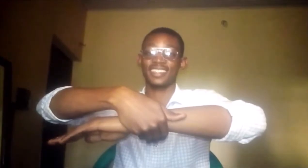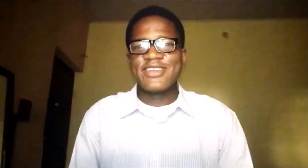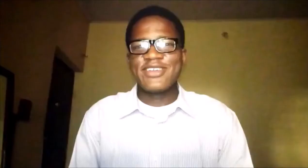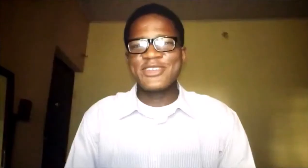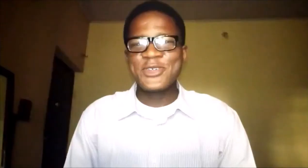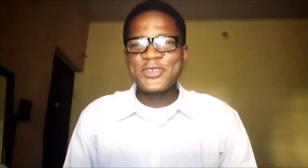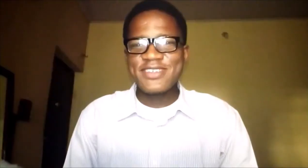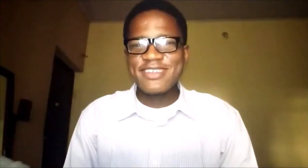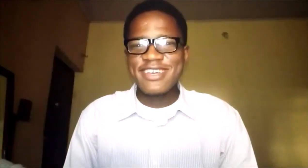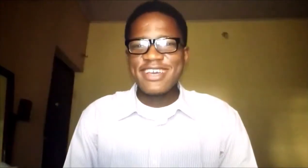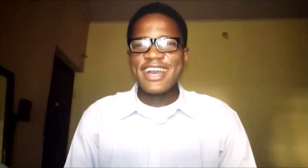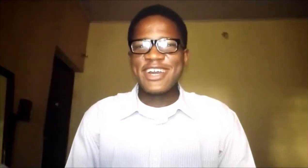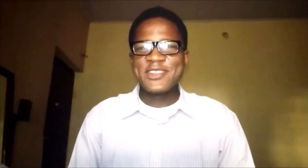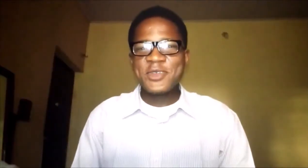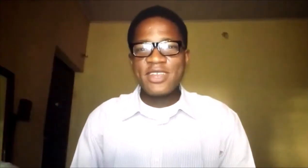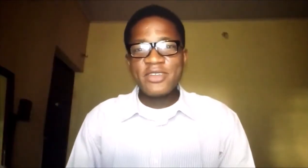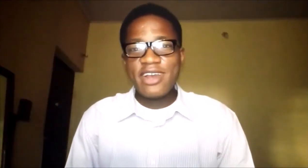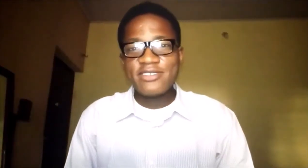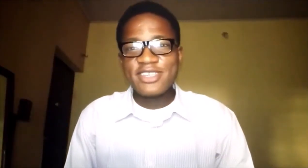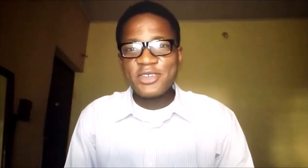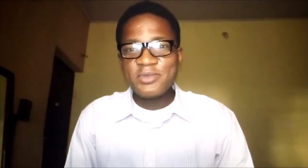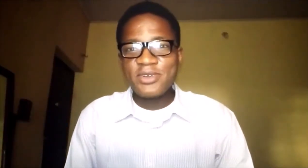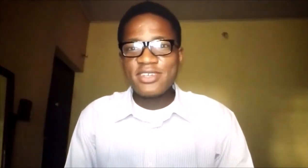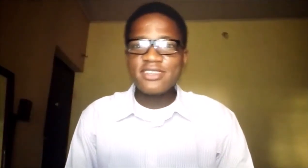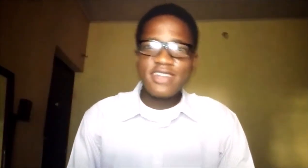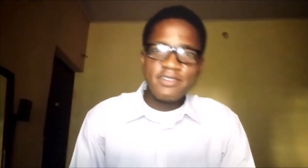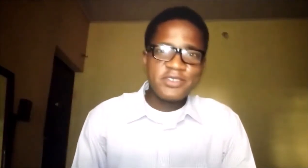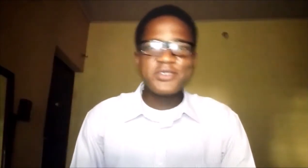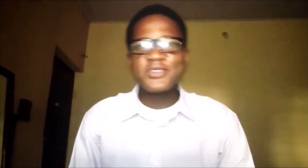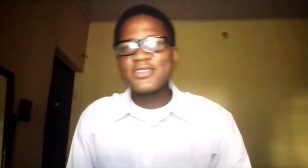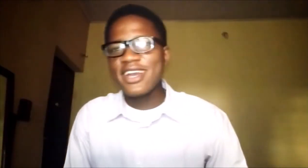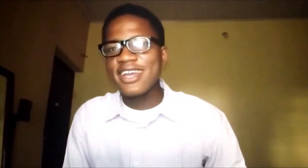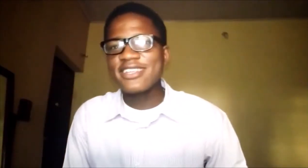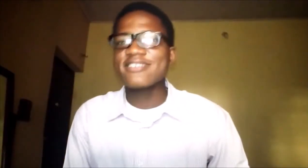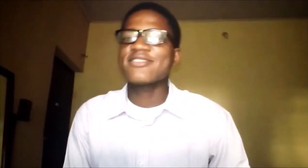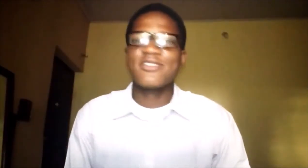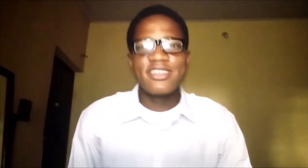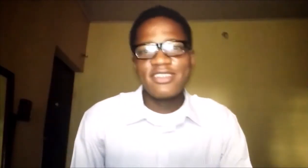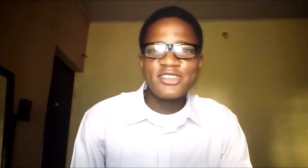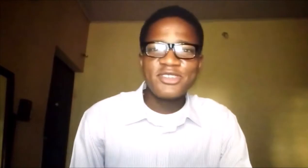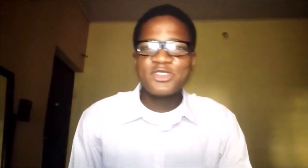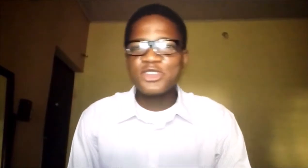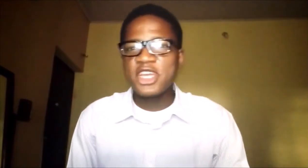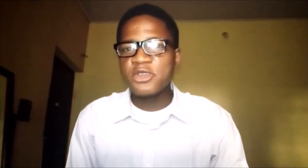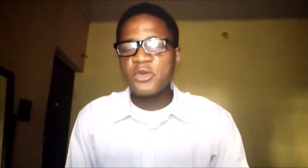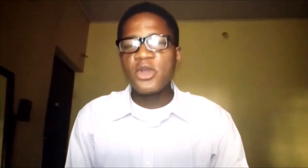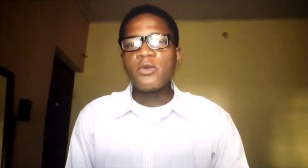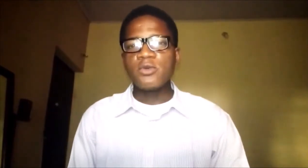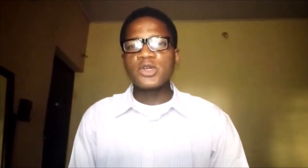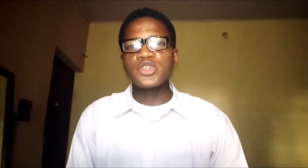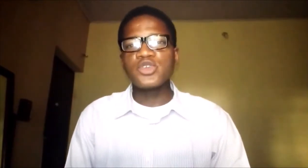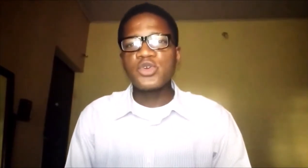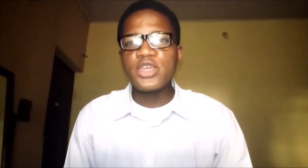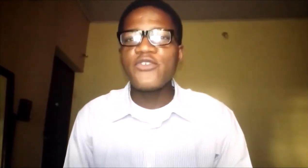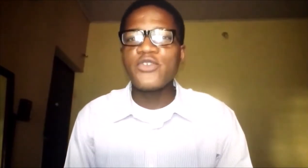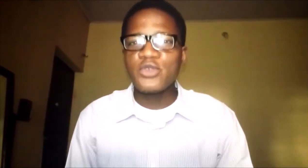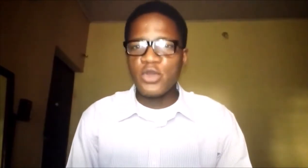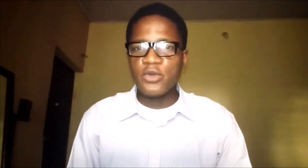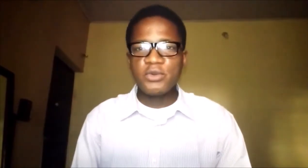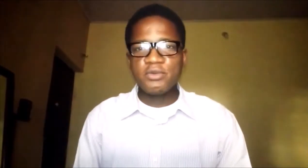Okay, so you now know how to say good morning, good afternoon, good night, congratulations. You now know. We want to know if you know.